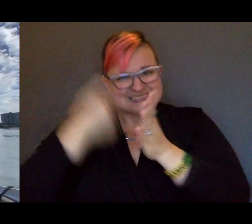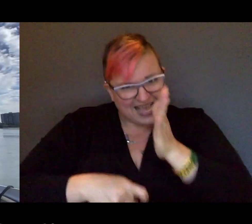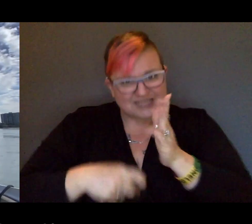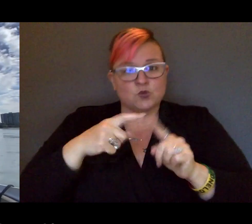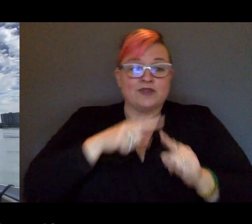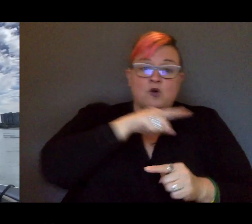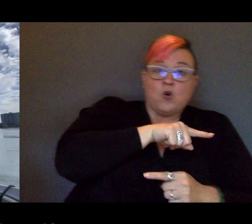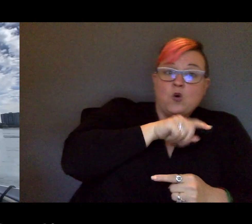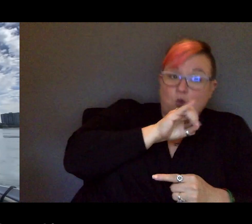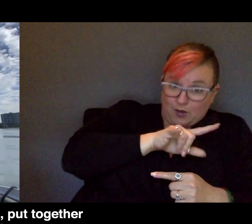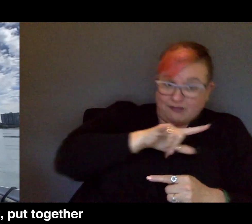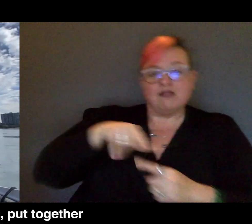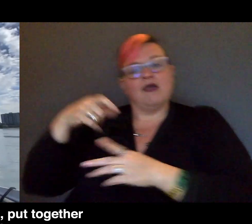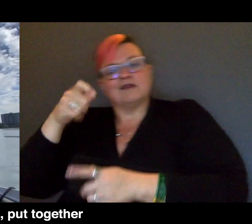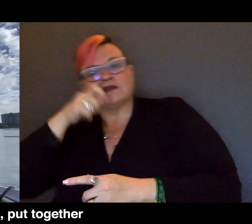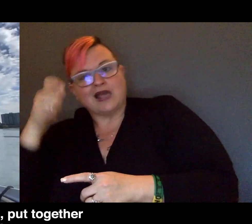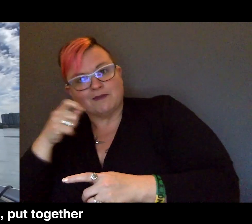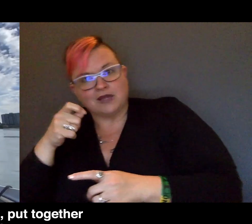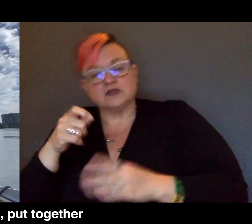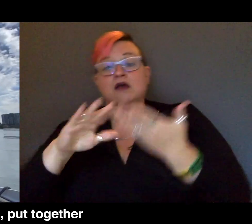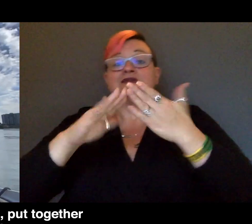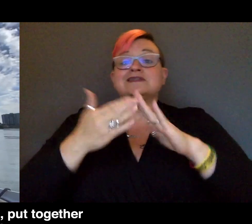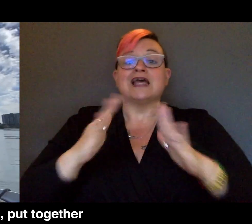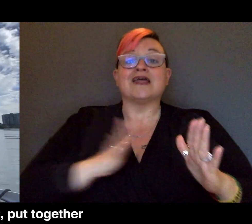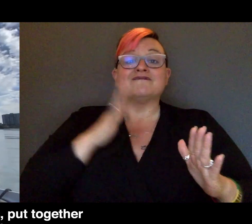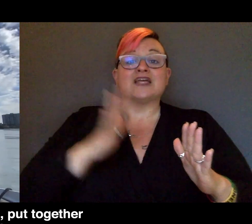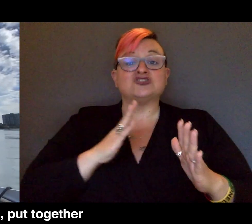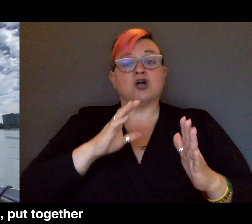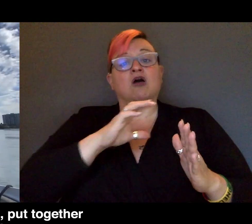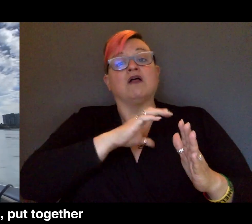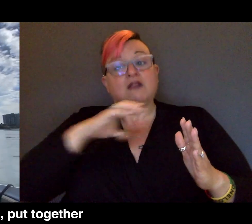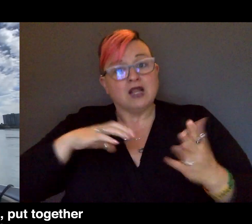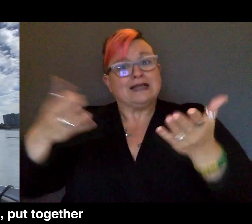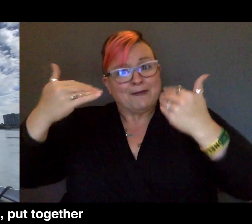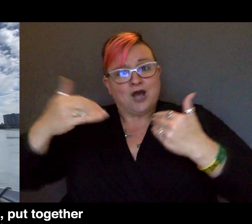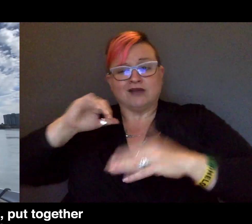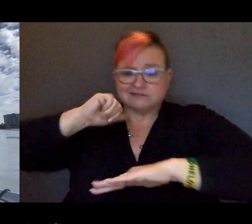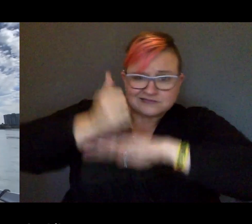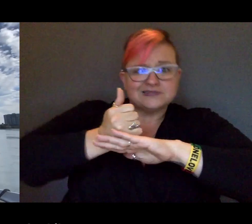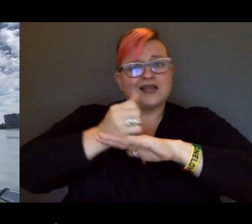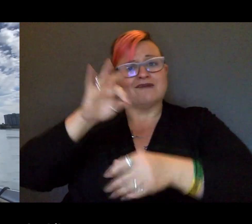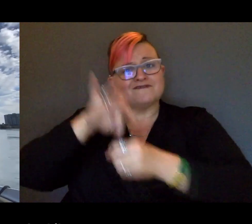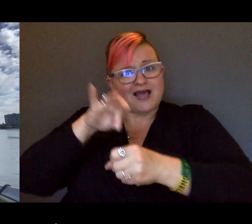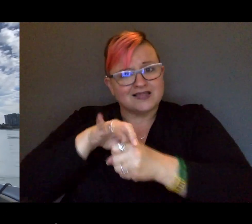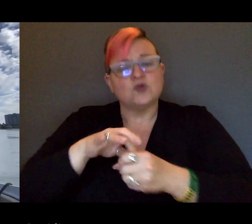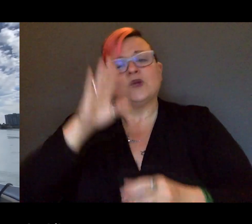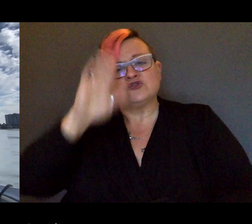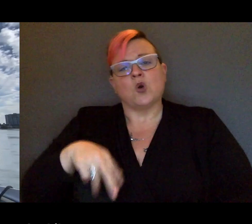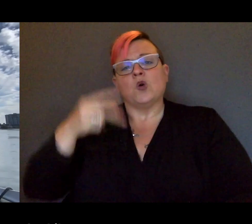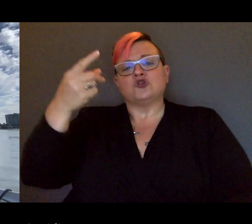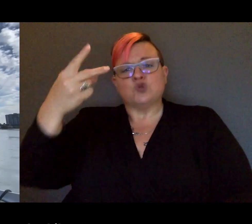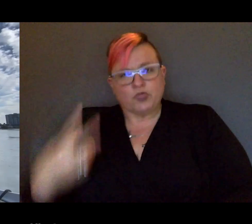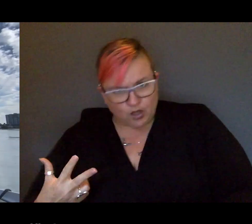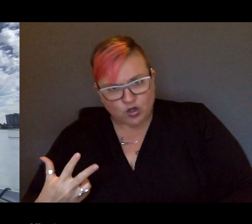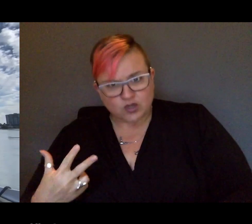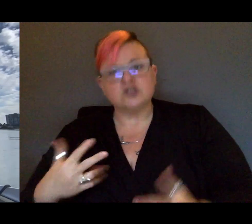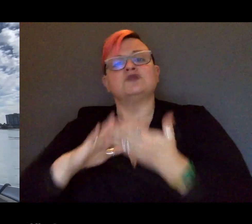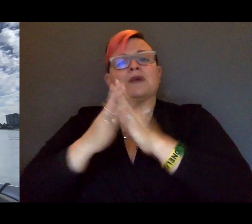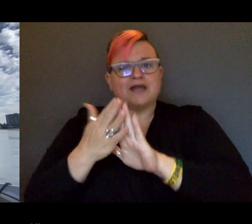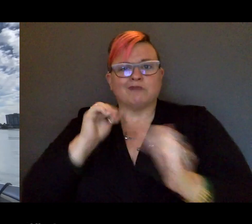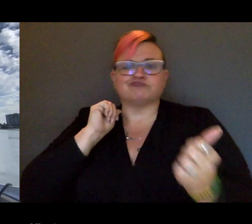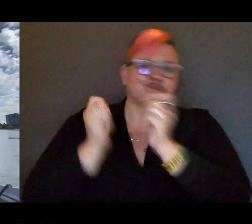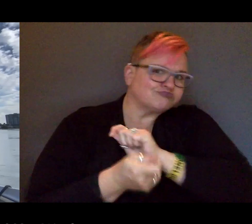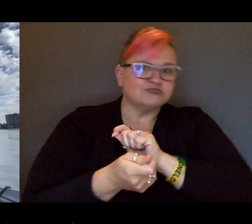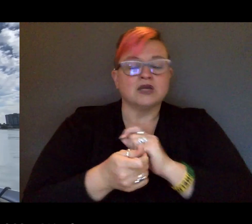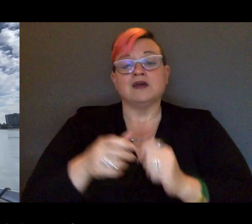on oil and cannabis. City officials put together another ballot measure. We realize we need a 2/3 vote for it to